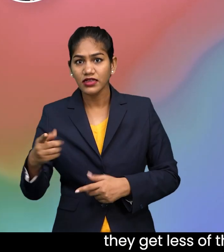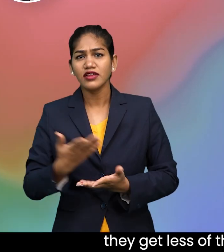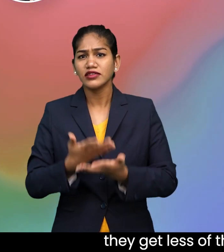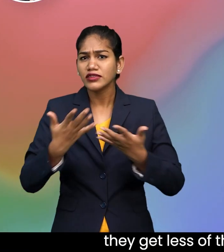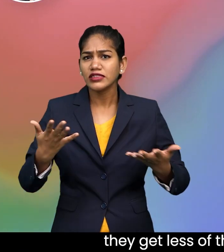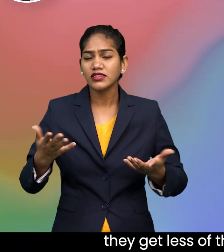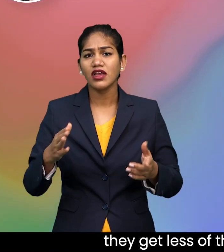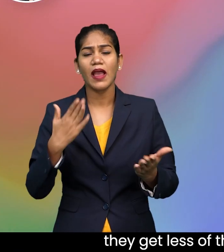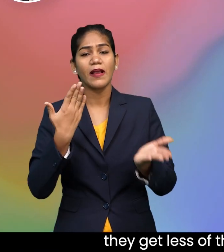to males.